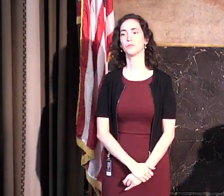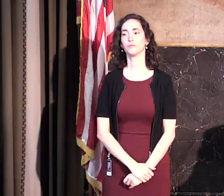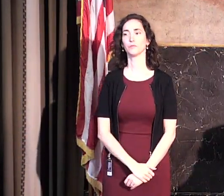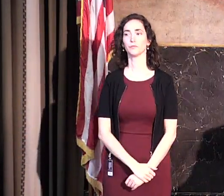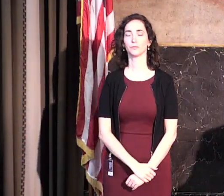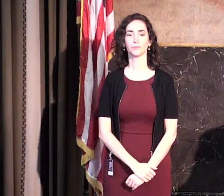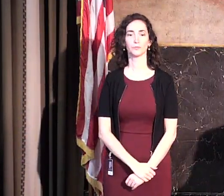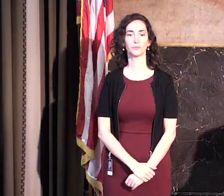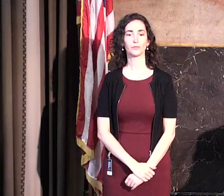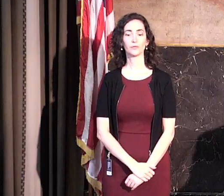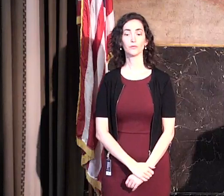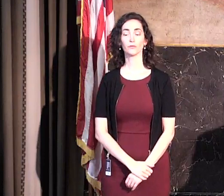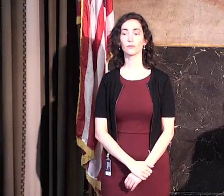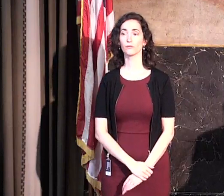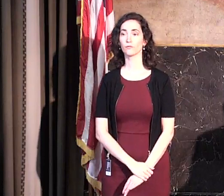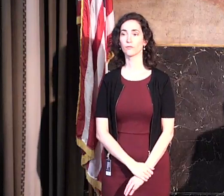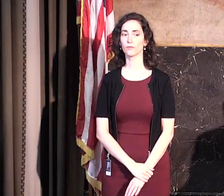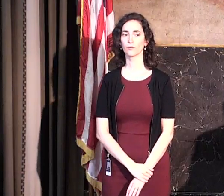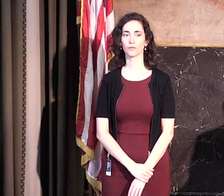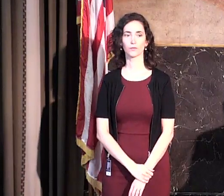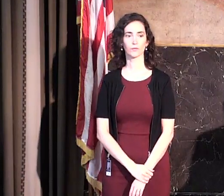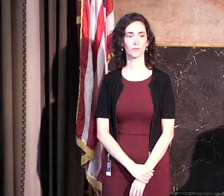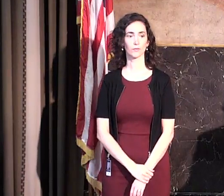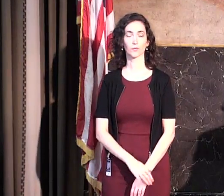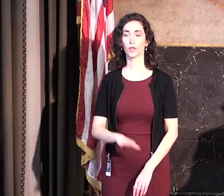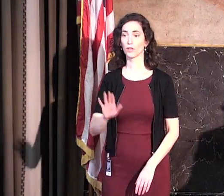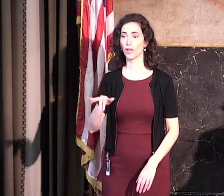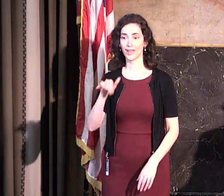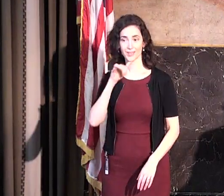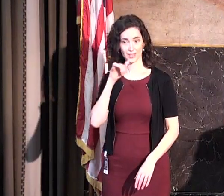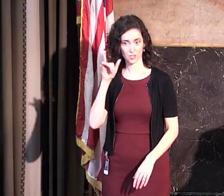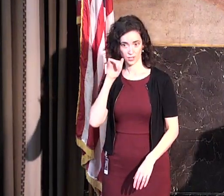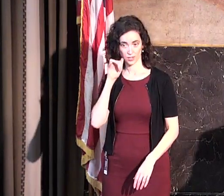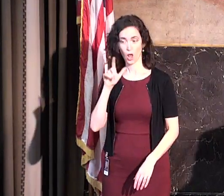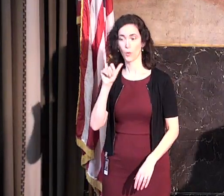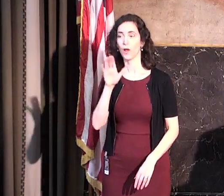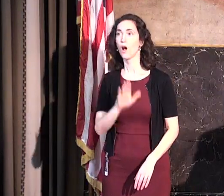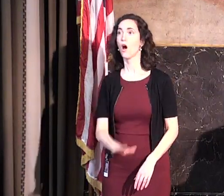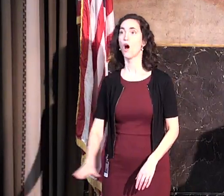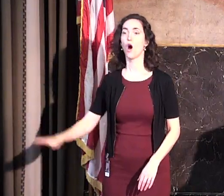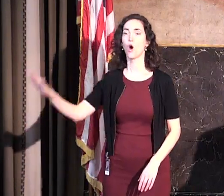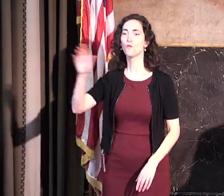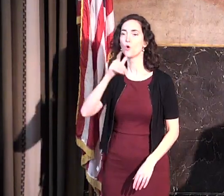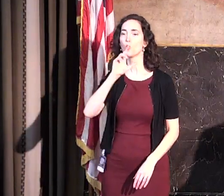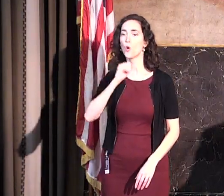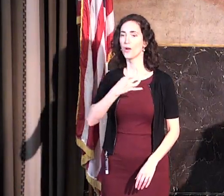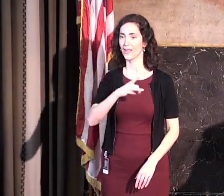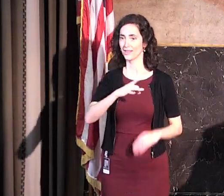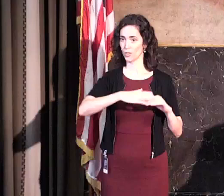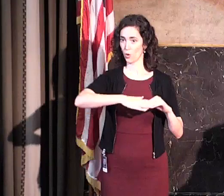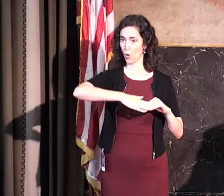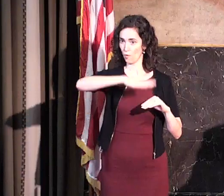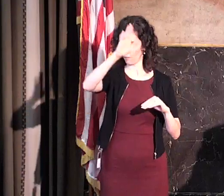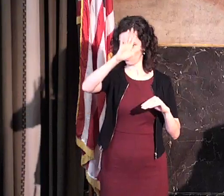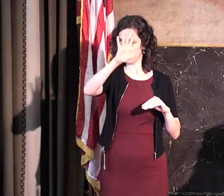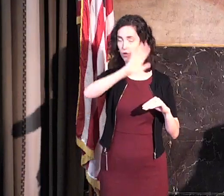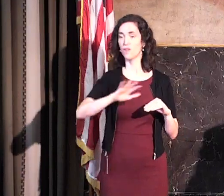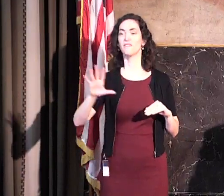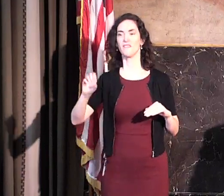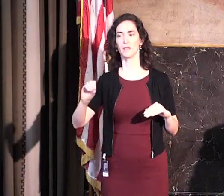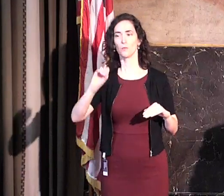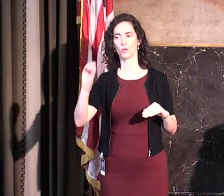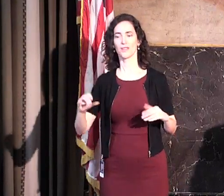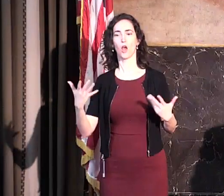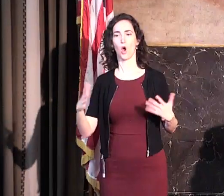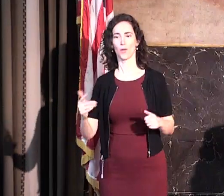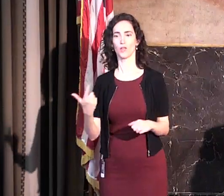As of yesterday, 50% of all adults in Louisiana, so 18 and above, have received at least one dose